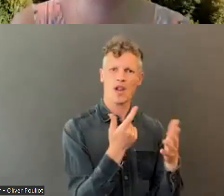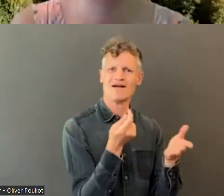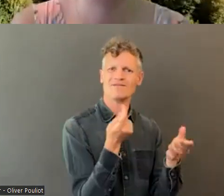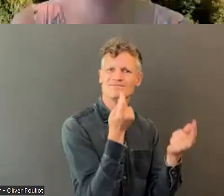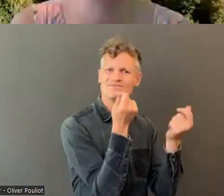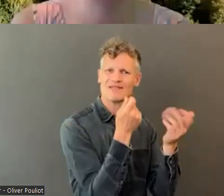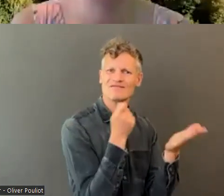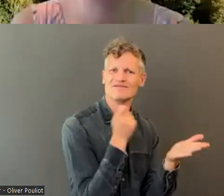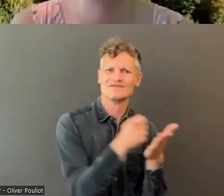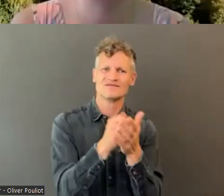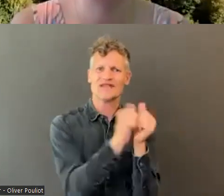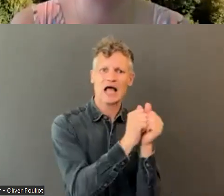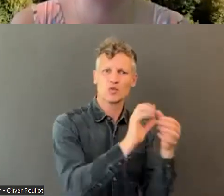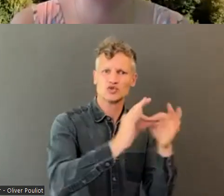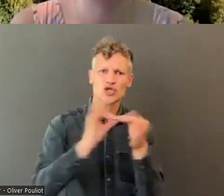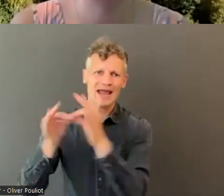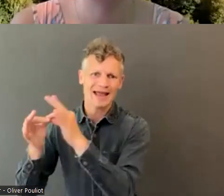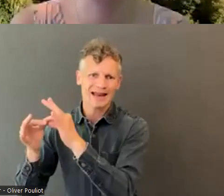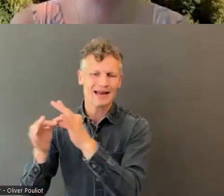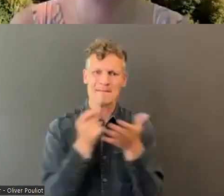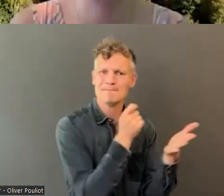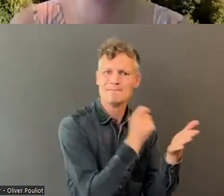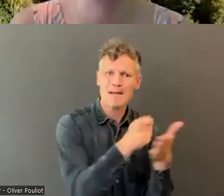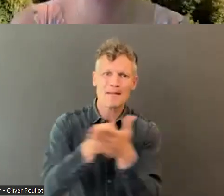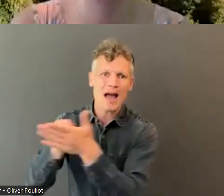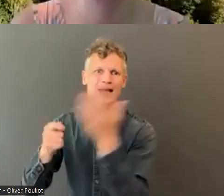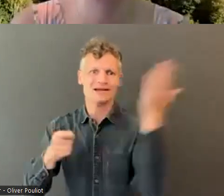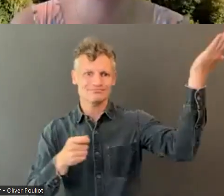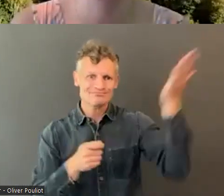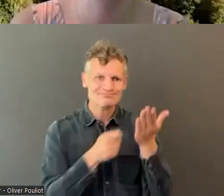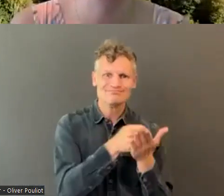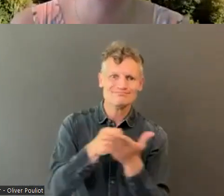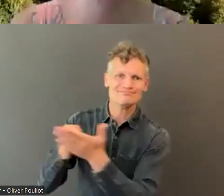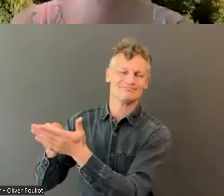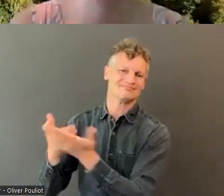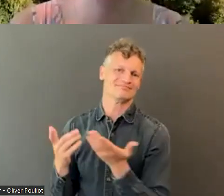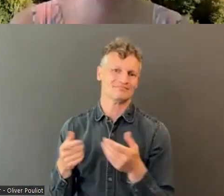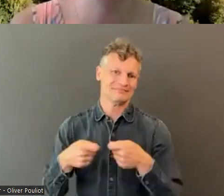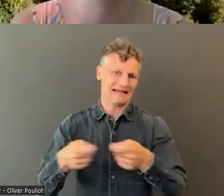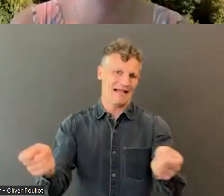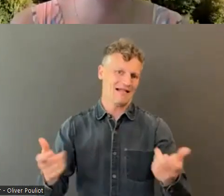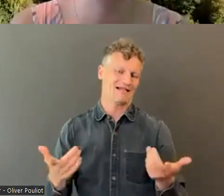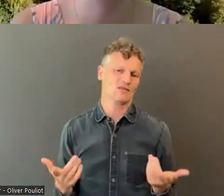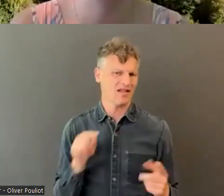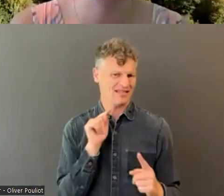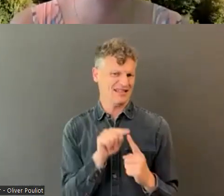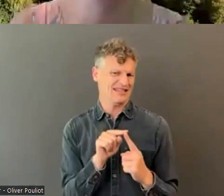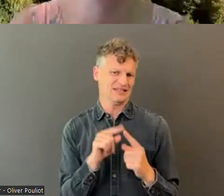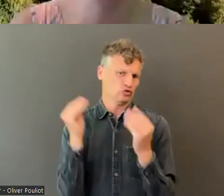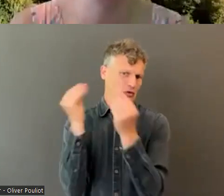are unconscious, some are in your face, but training has also been very beneficial for us. So I think I can leave it at